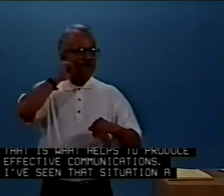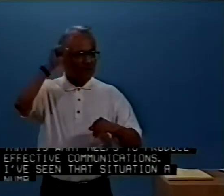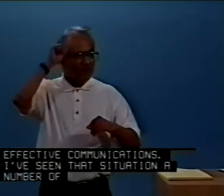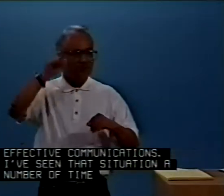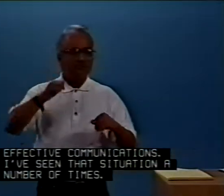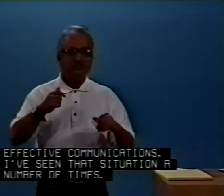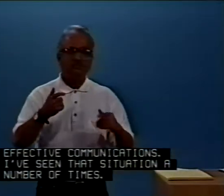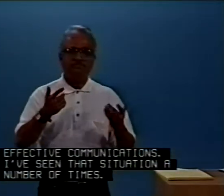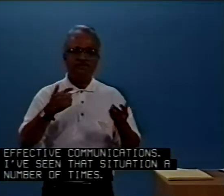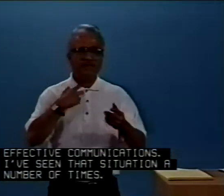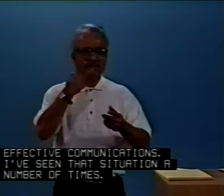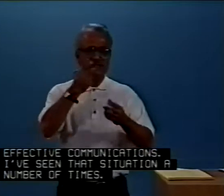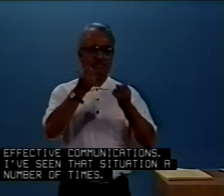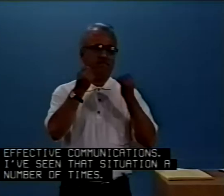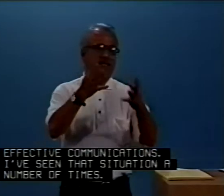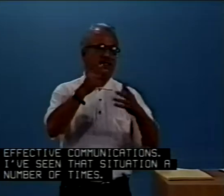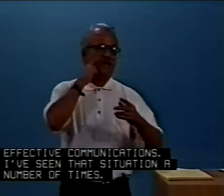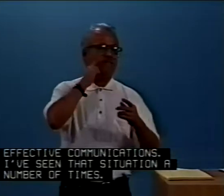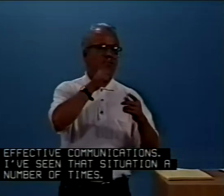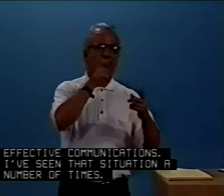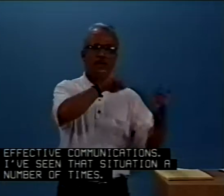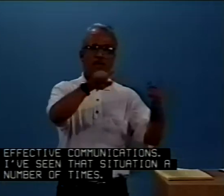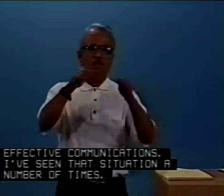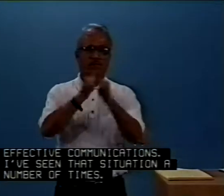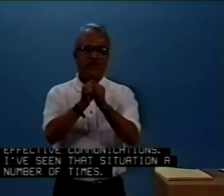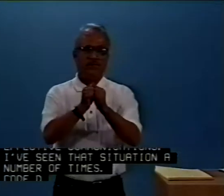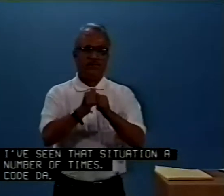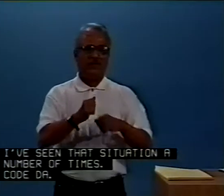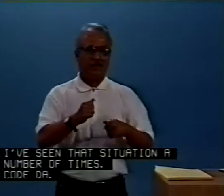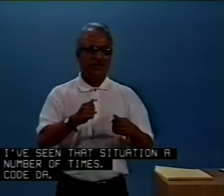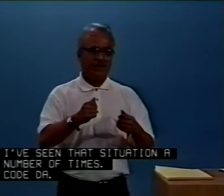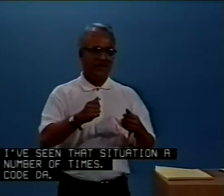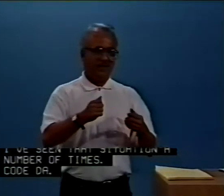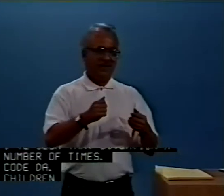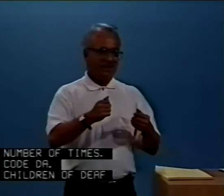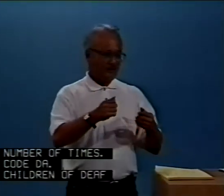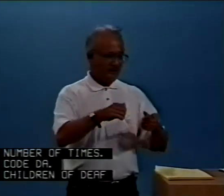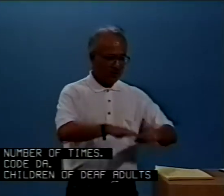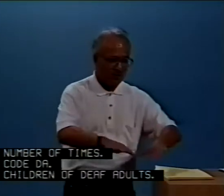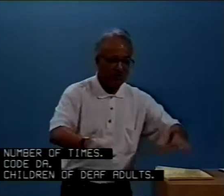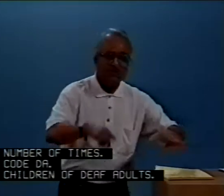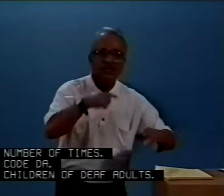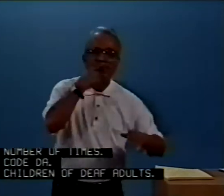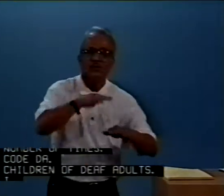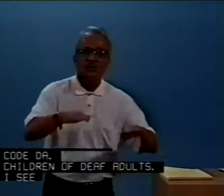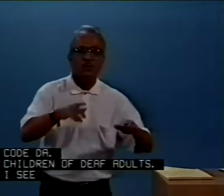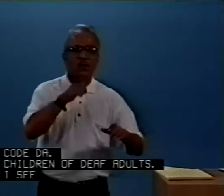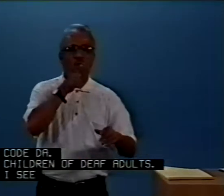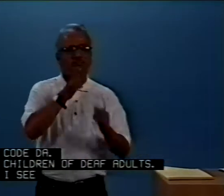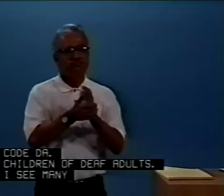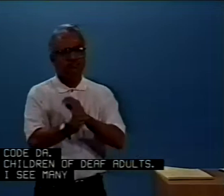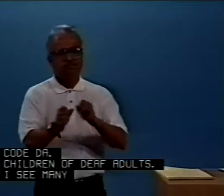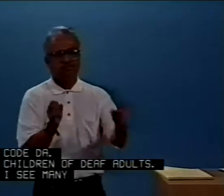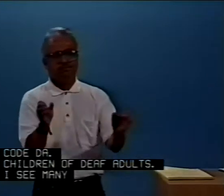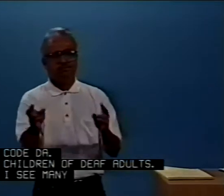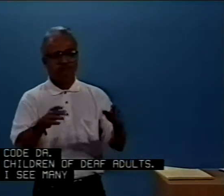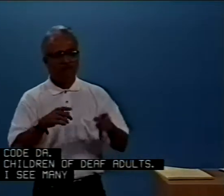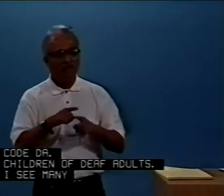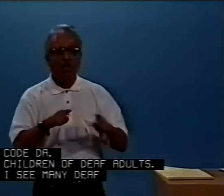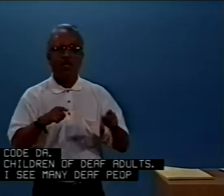of deaf adults. I see many deaf people who come with their hearing children who sign